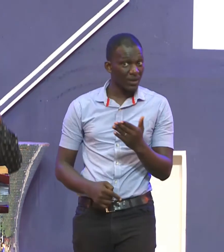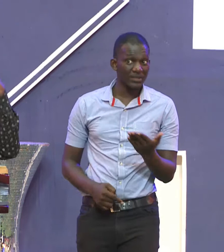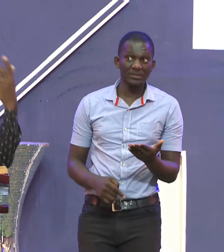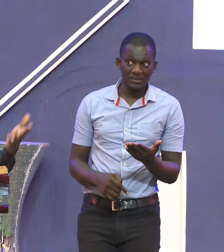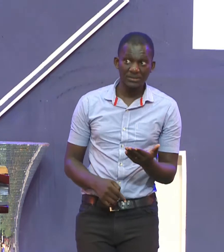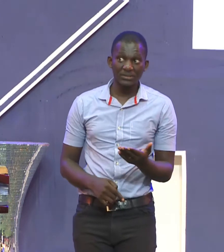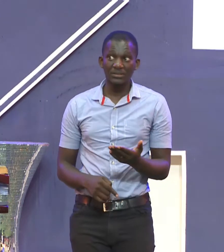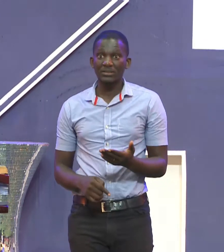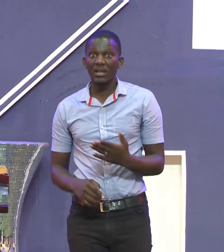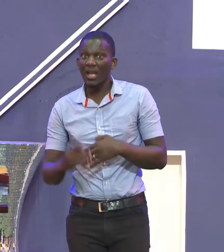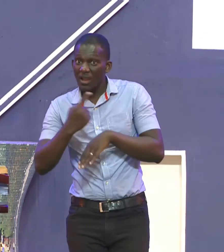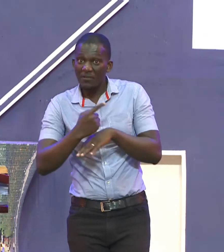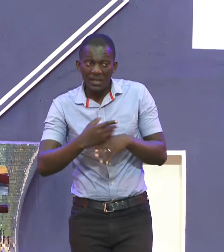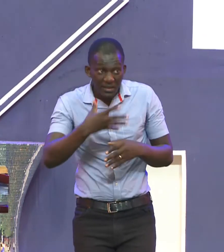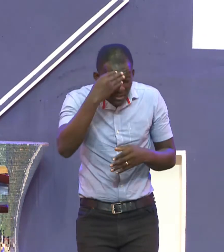practice.